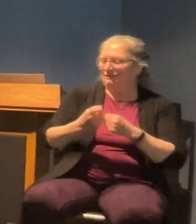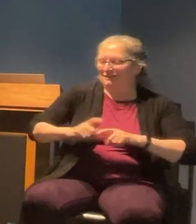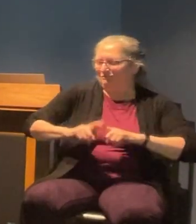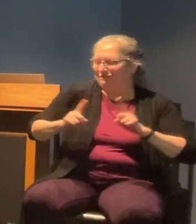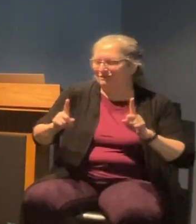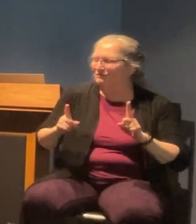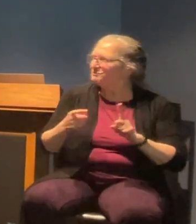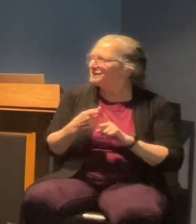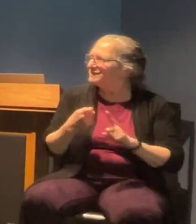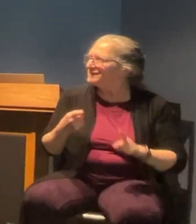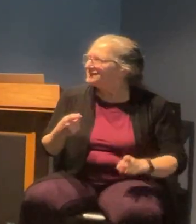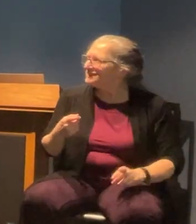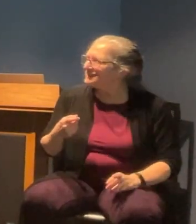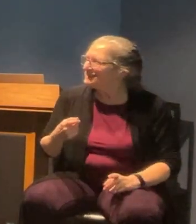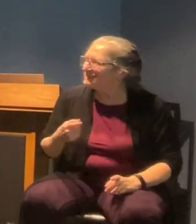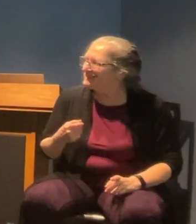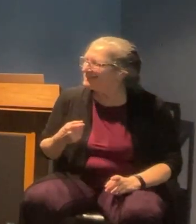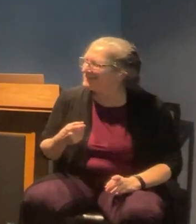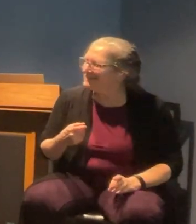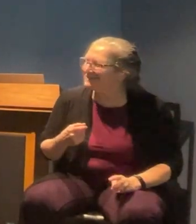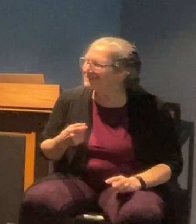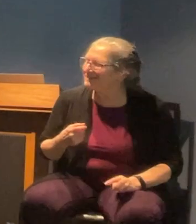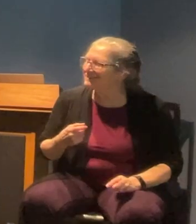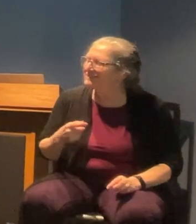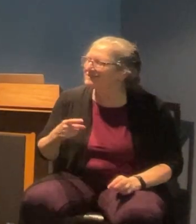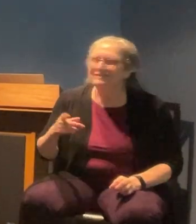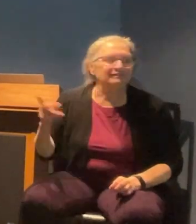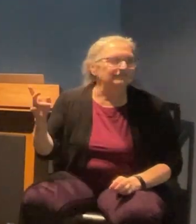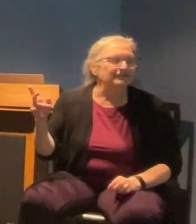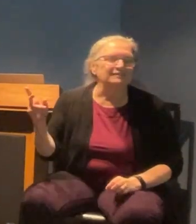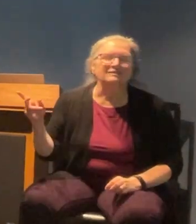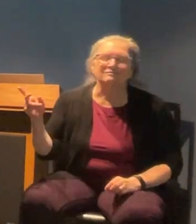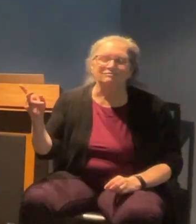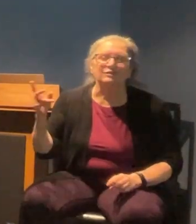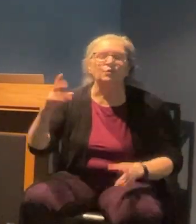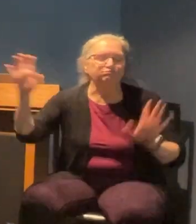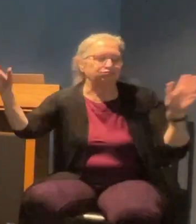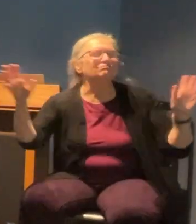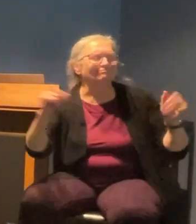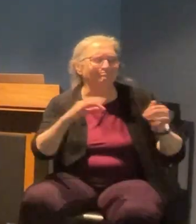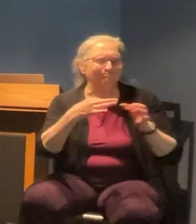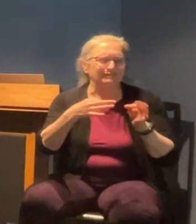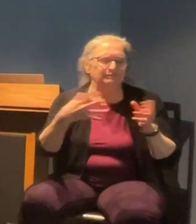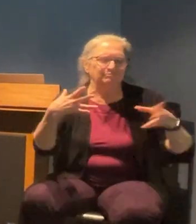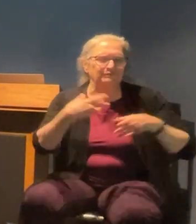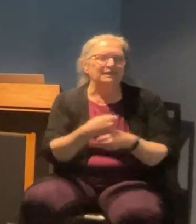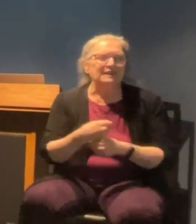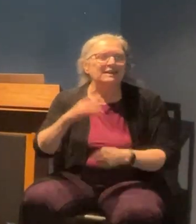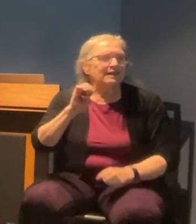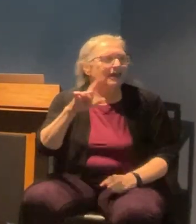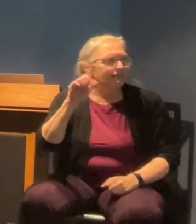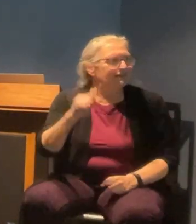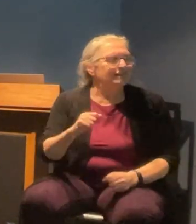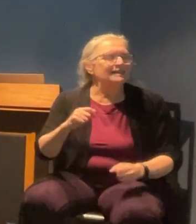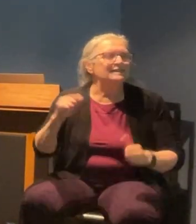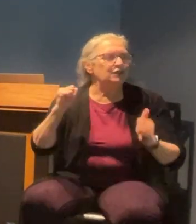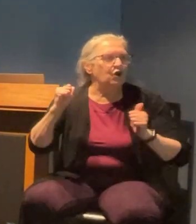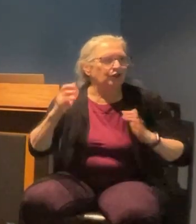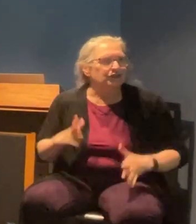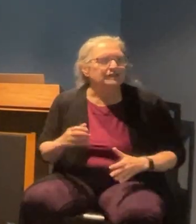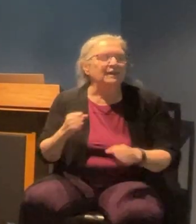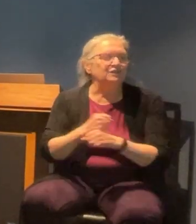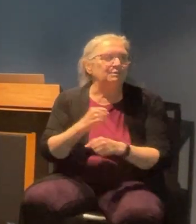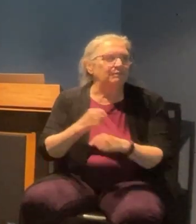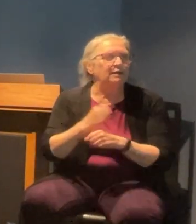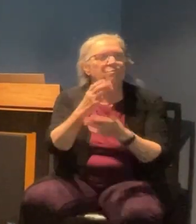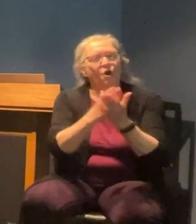I'm so sorry. I'm trying to That's okay, to that's make Well, it into my- one the sentence. short of it is that Ella is an artist, and she created a